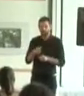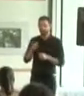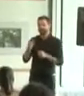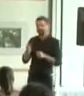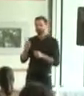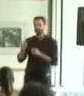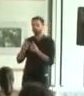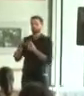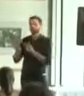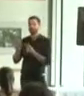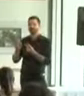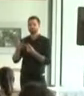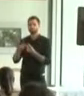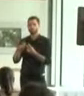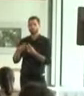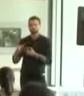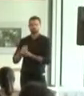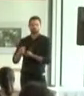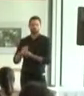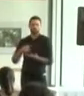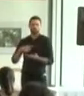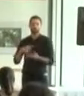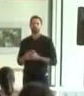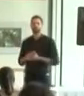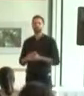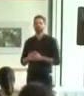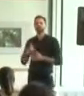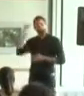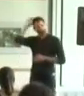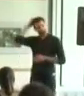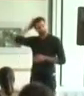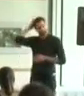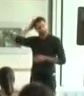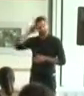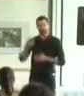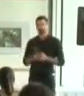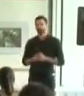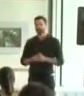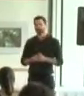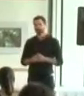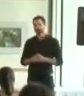So again, for the purpose of a video down the back. So, and why not enable access from the